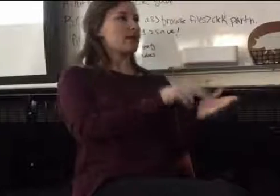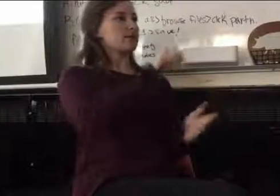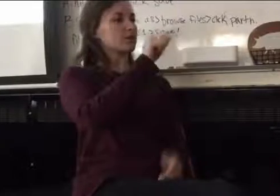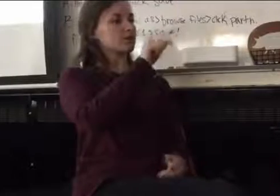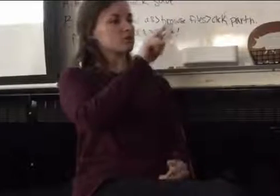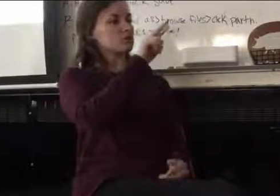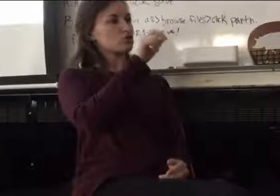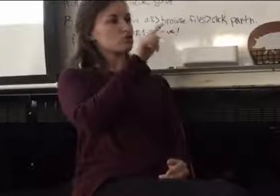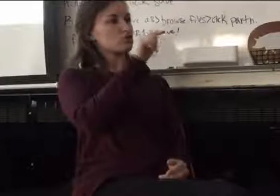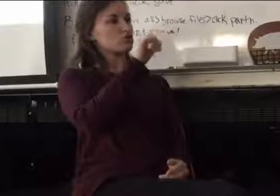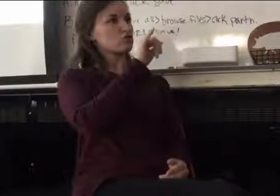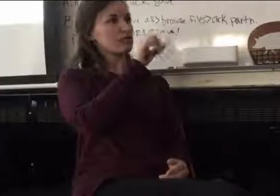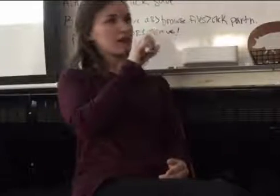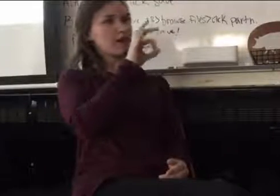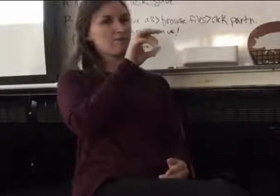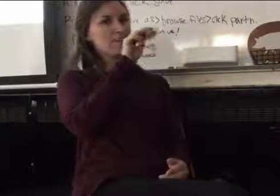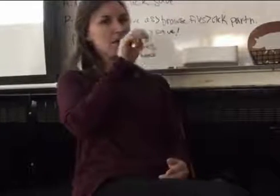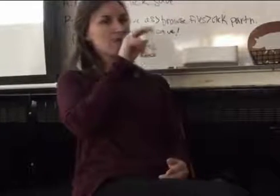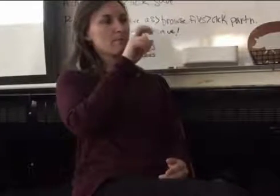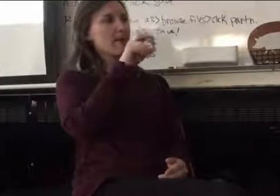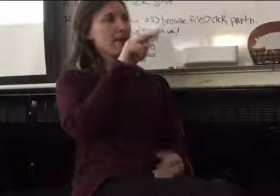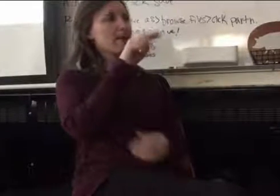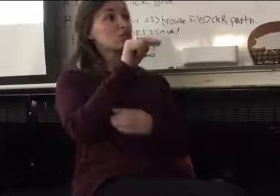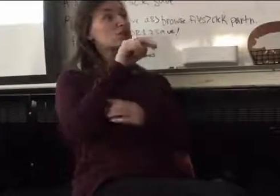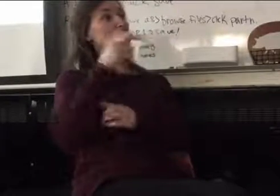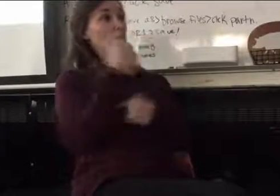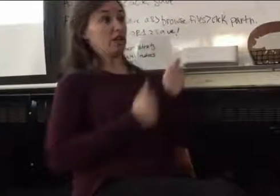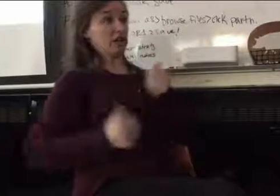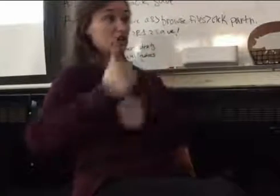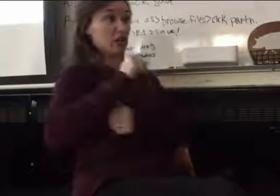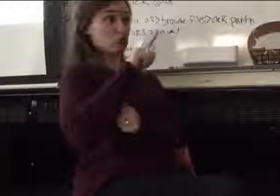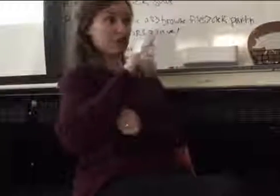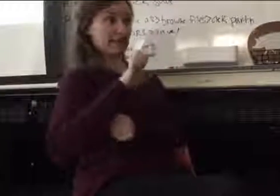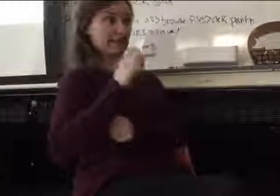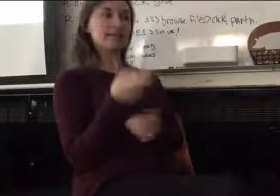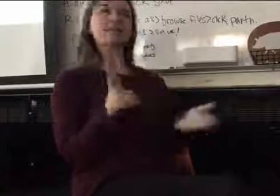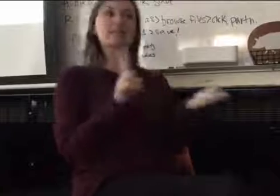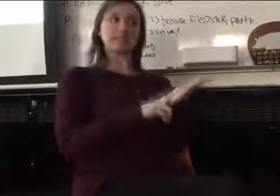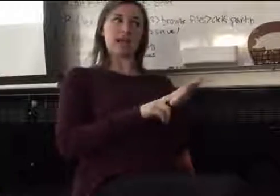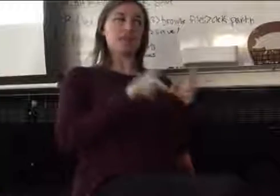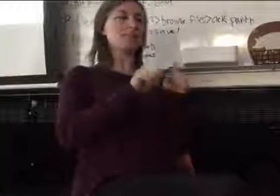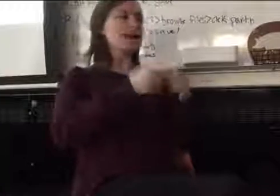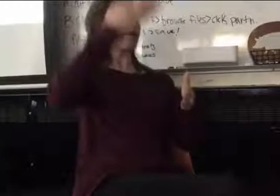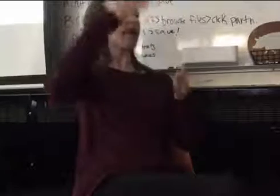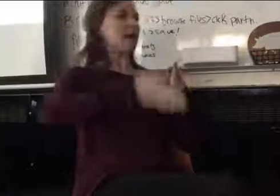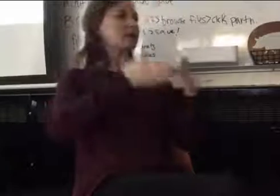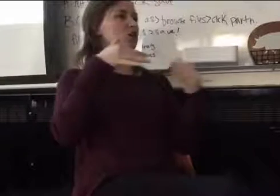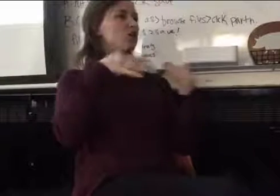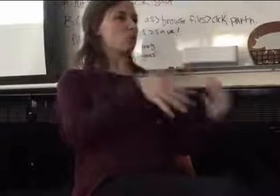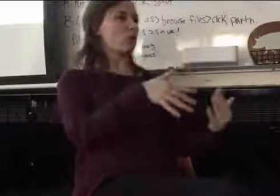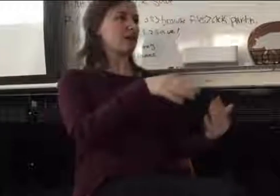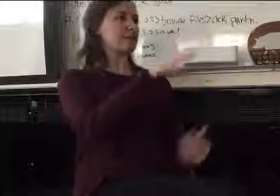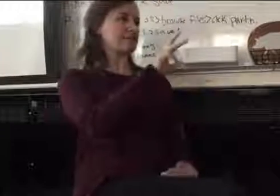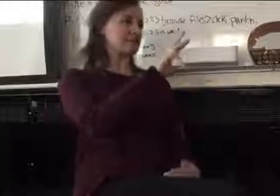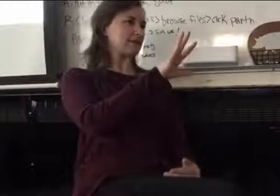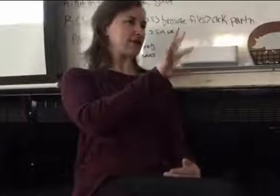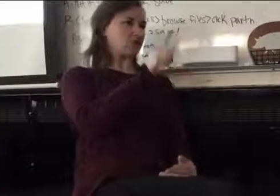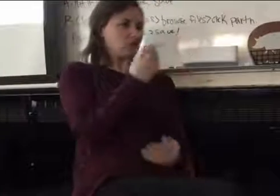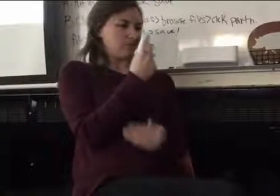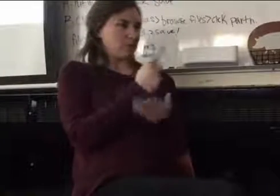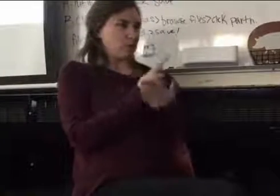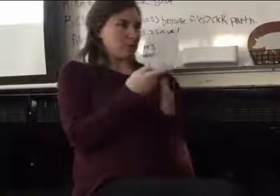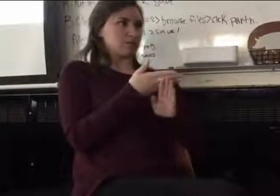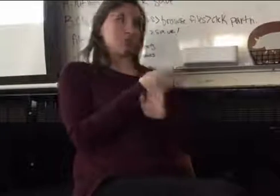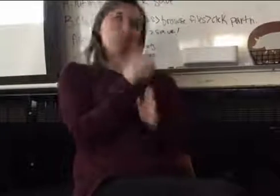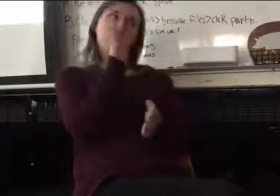it. A lot of people saw Lee as a traitor because of this, because he signed it. But he did end the war in 1965, only a few weeks right before he is